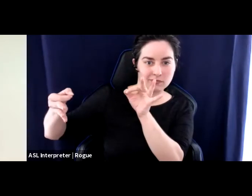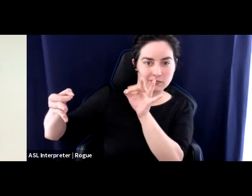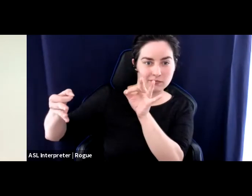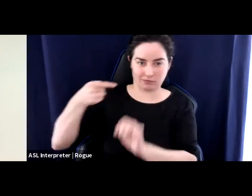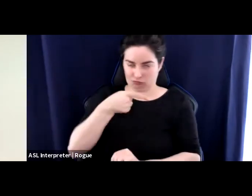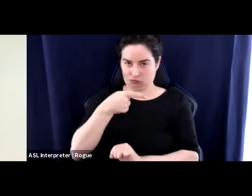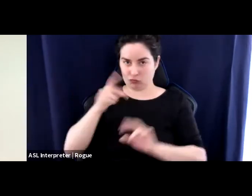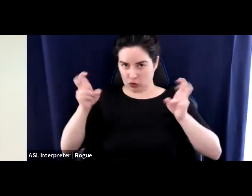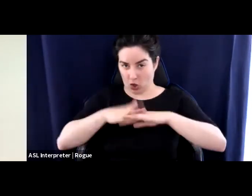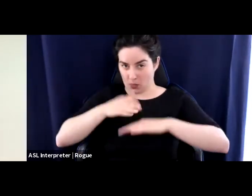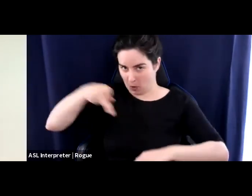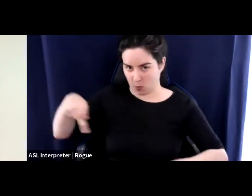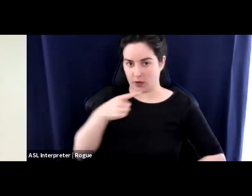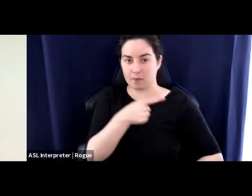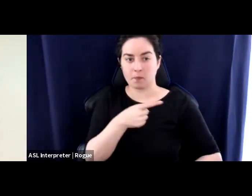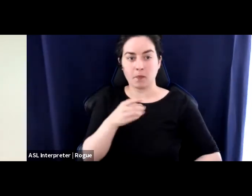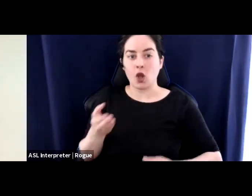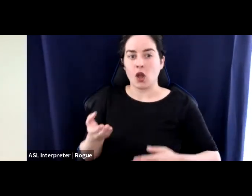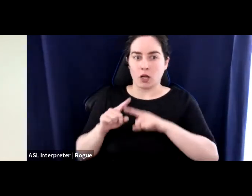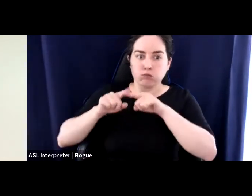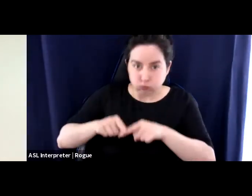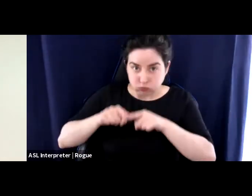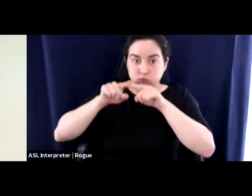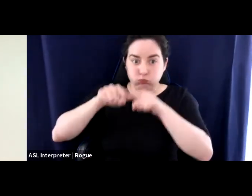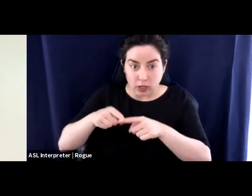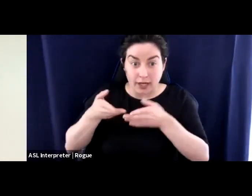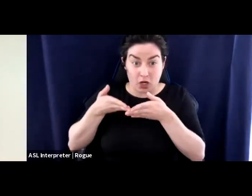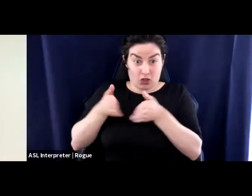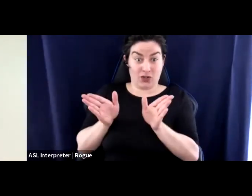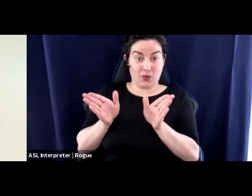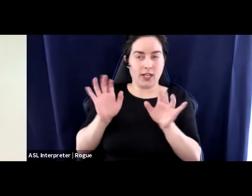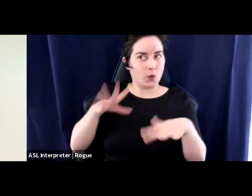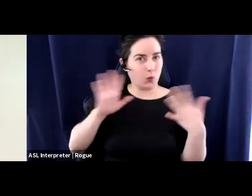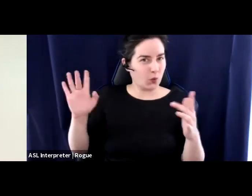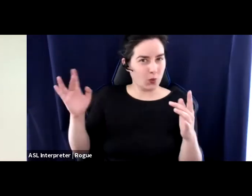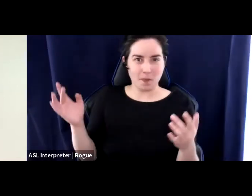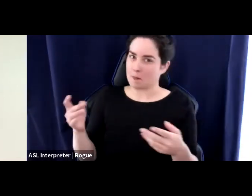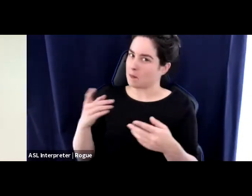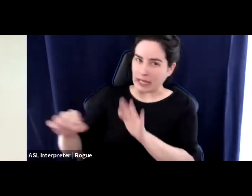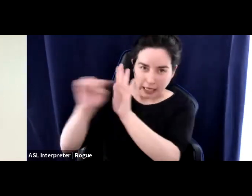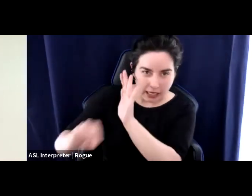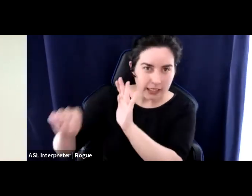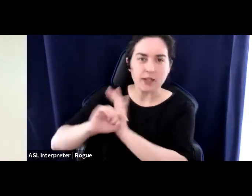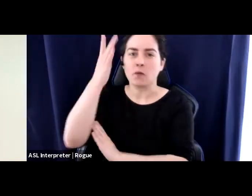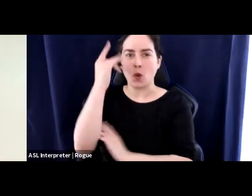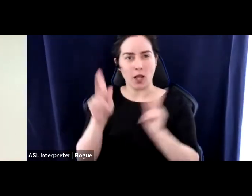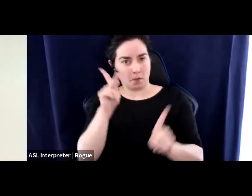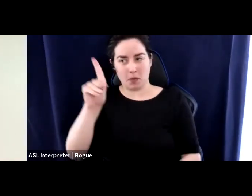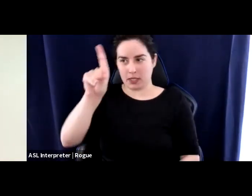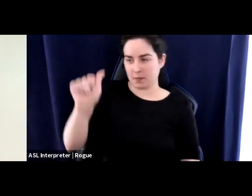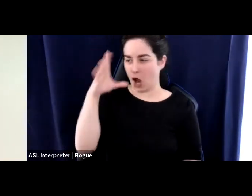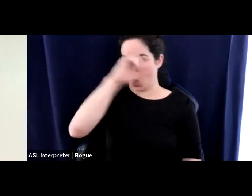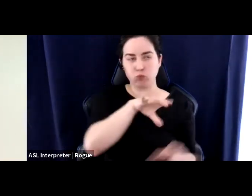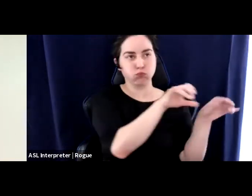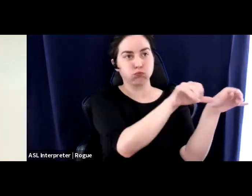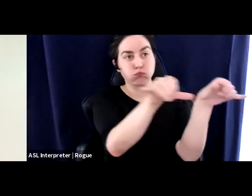"Over-reliance on generalities can perpetuate harmful myths and stereotypes about individuals with disabilities, which is inimical to